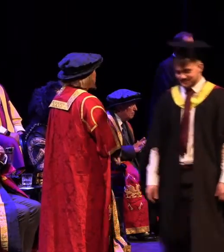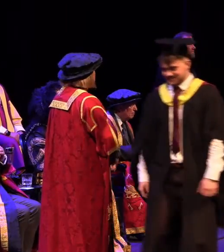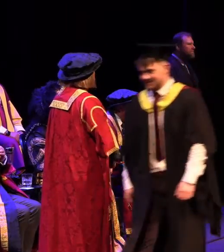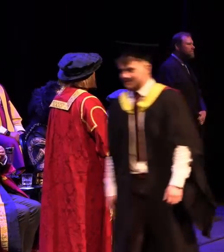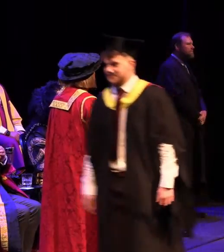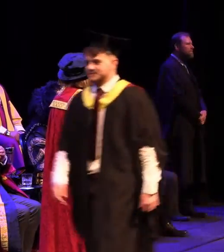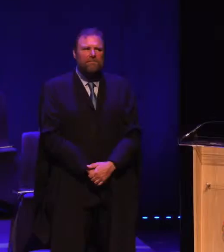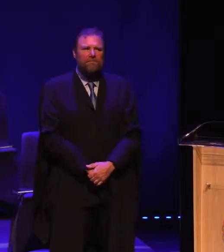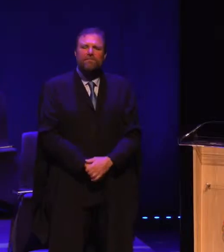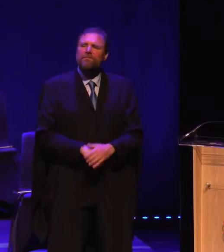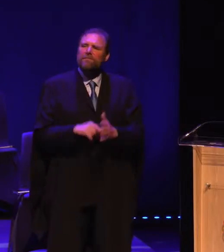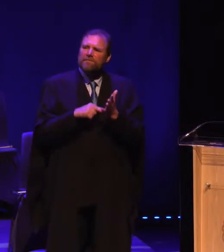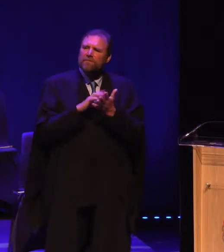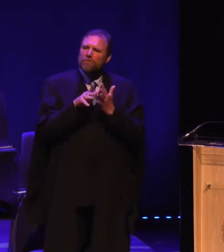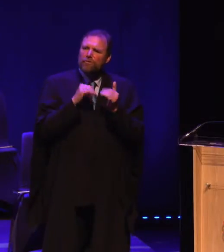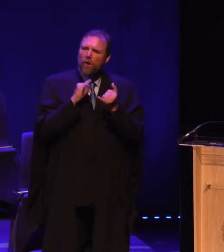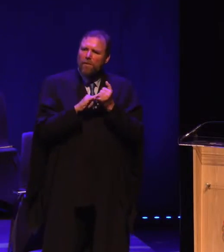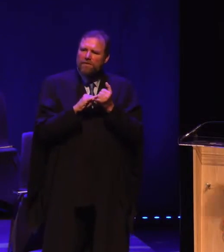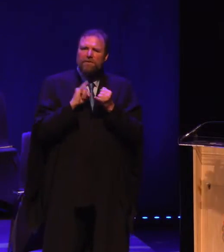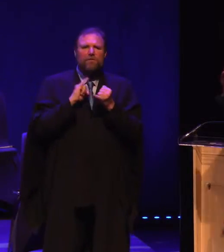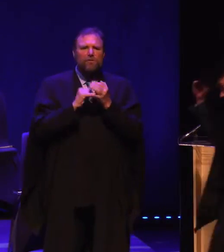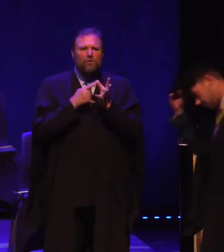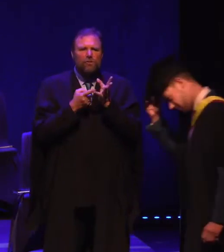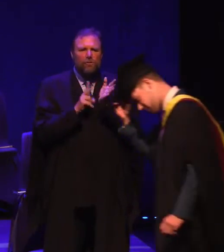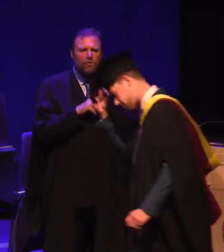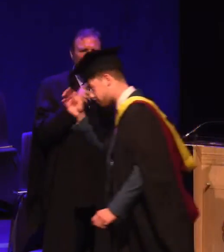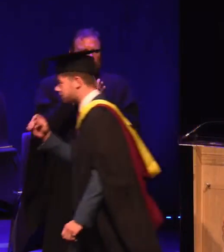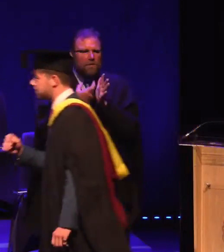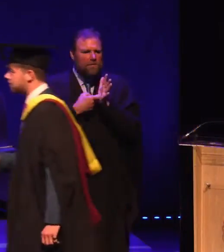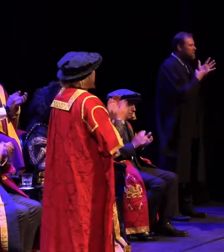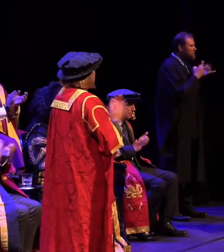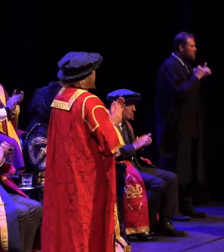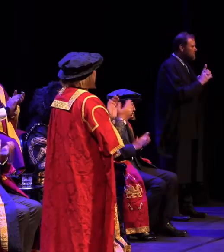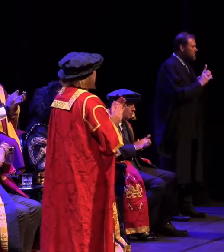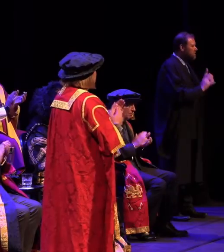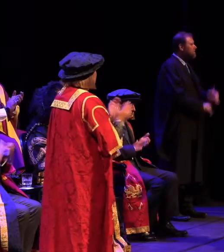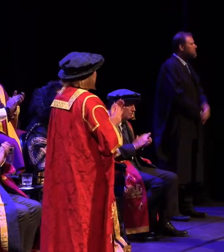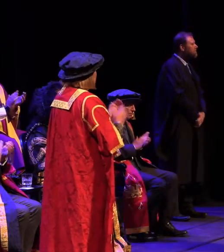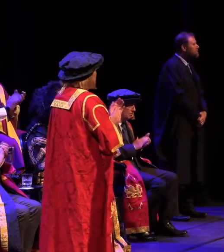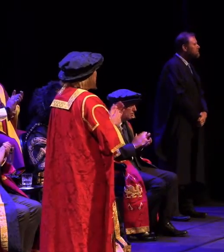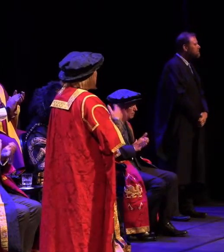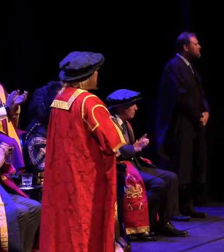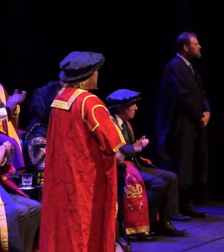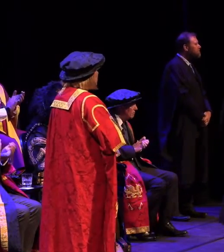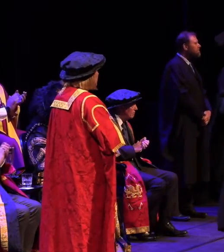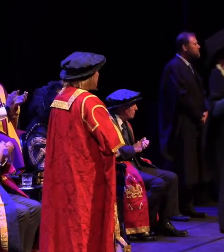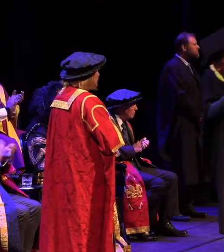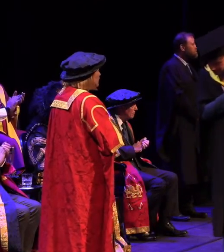Thomas Saunders.